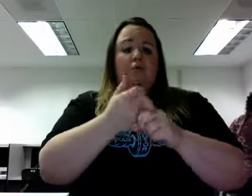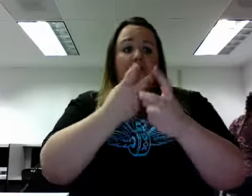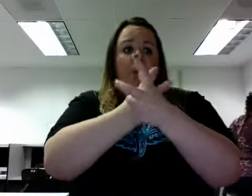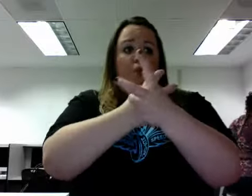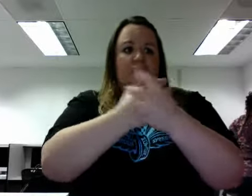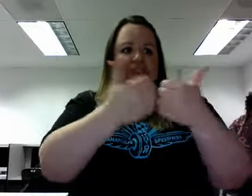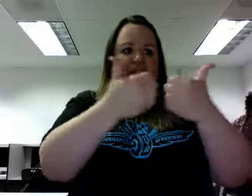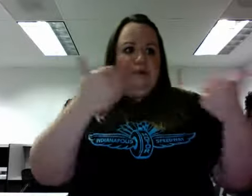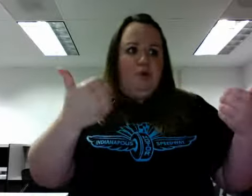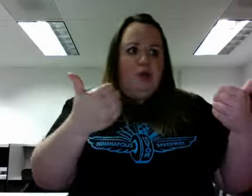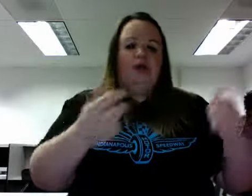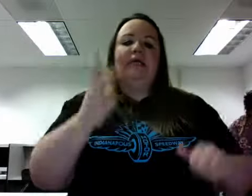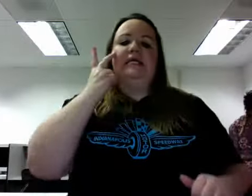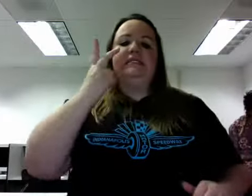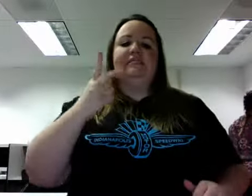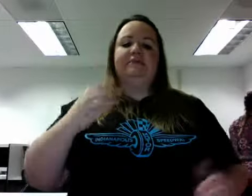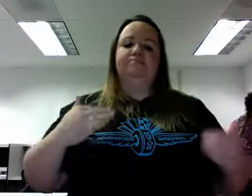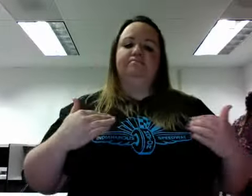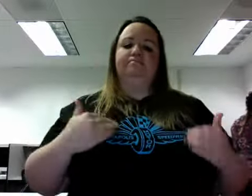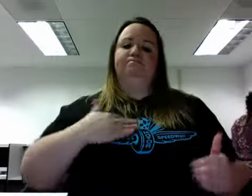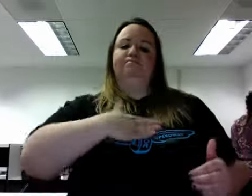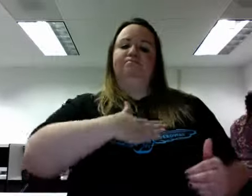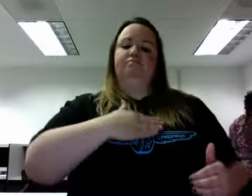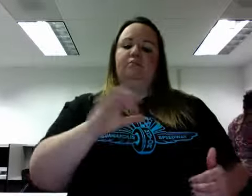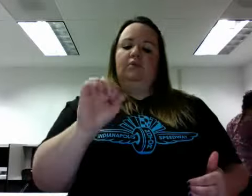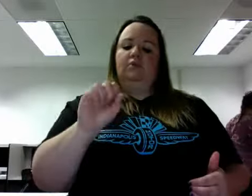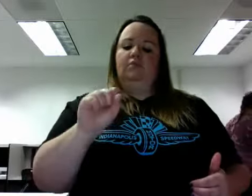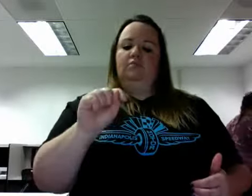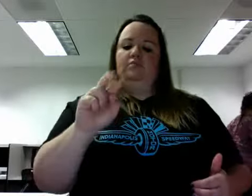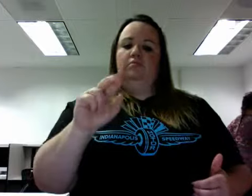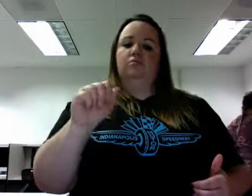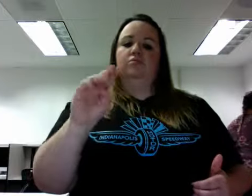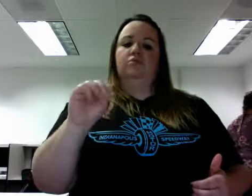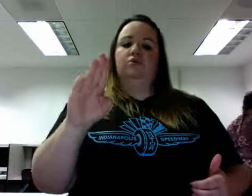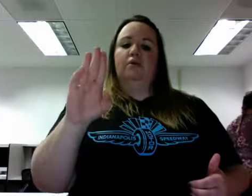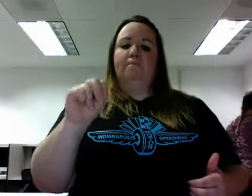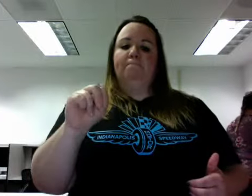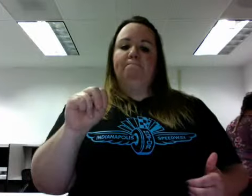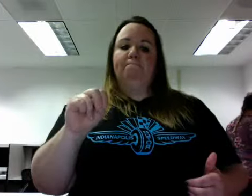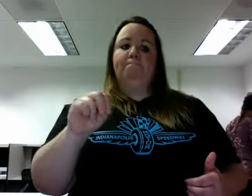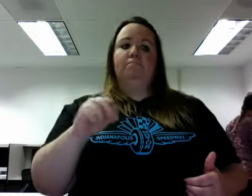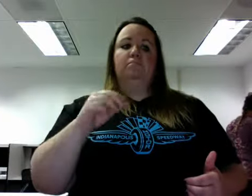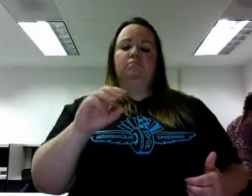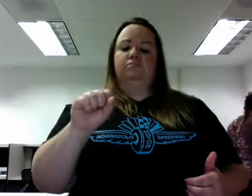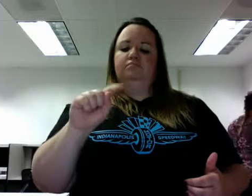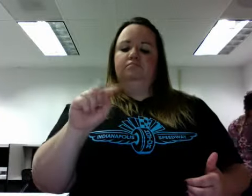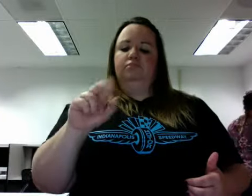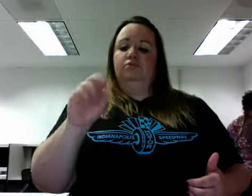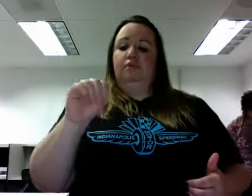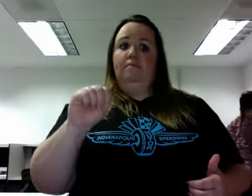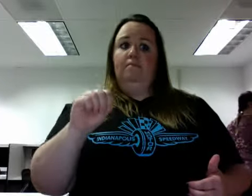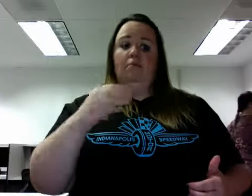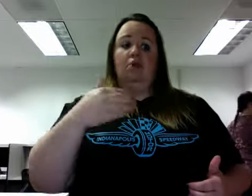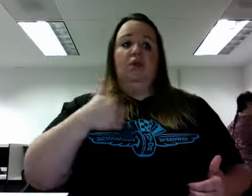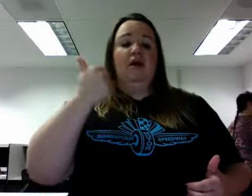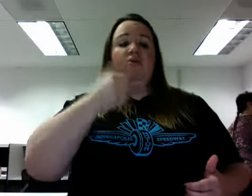the breastplate, and the breastplate on a young boy or girl and a baby is separated into 3 separate sections. But on an older